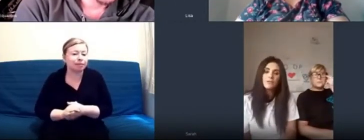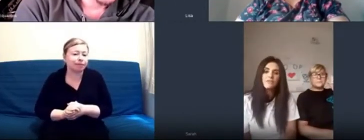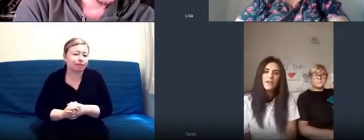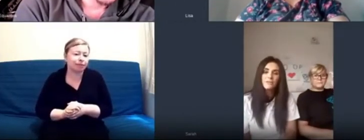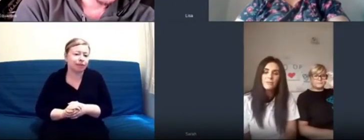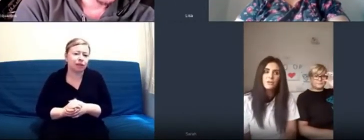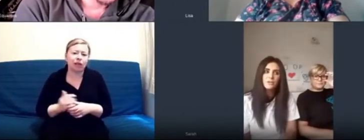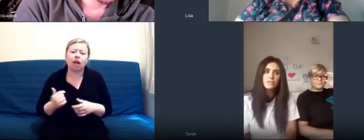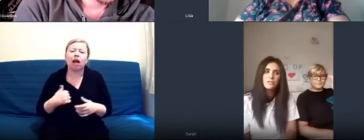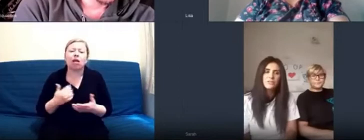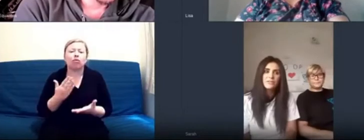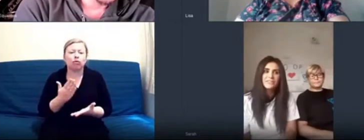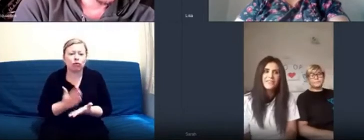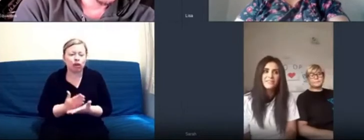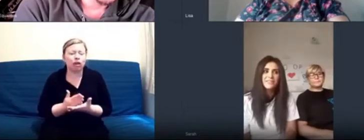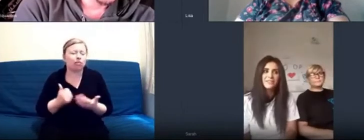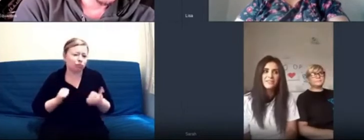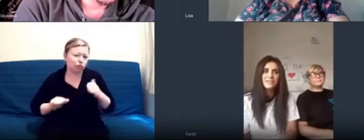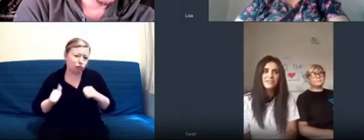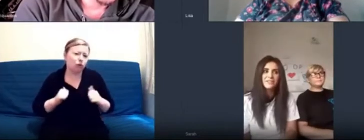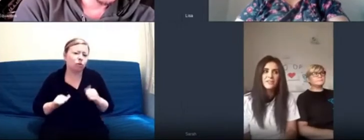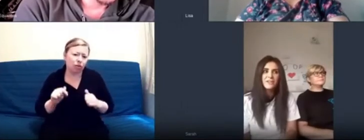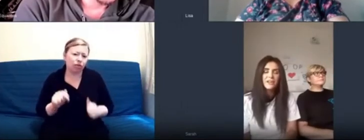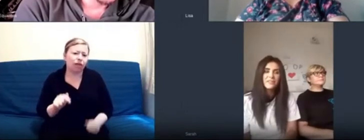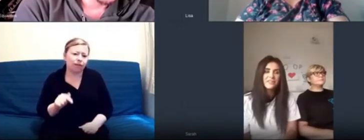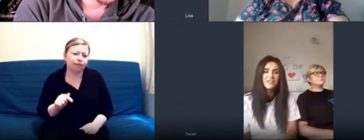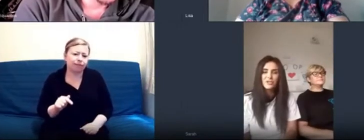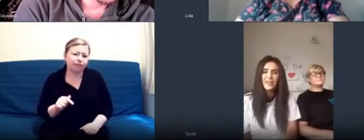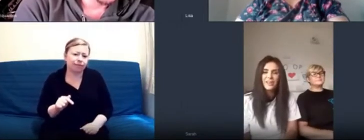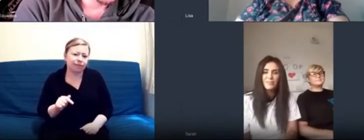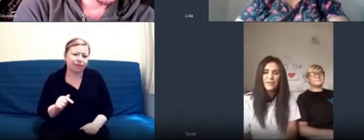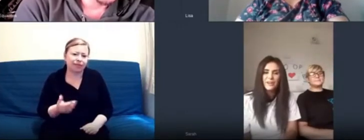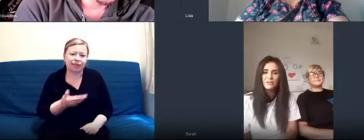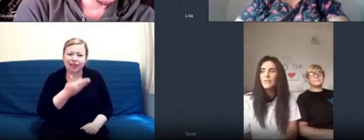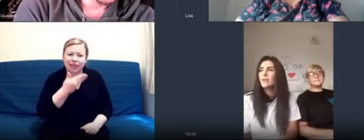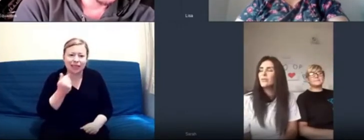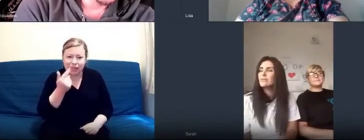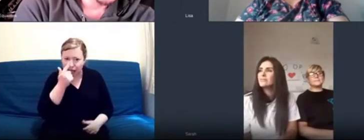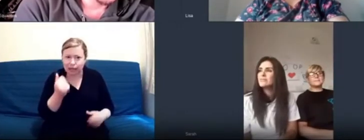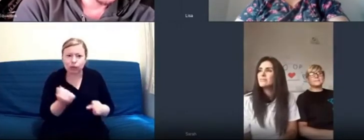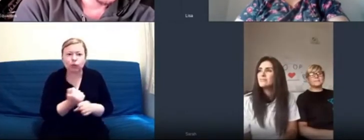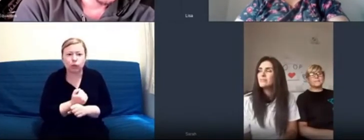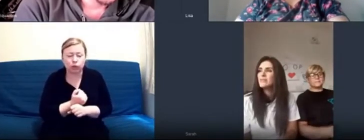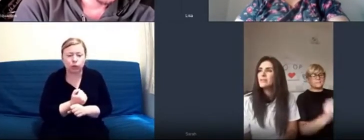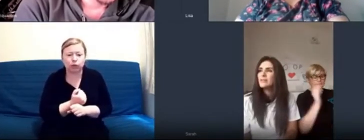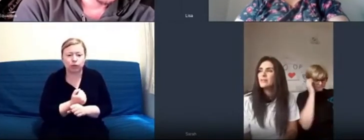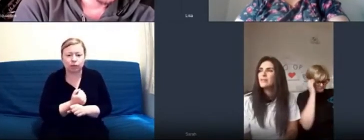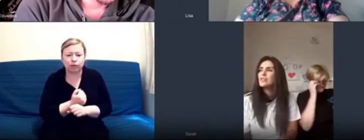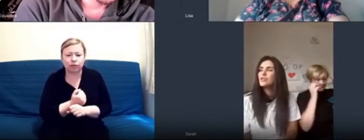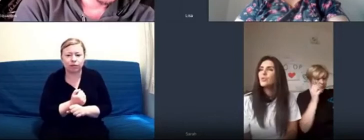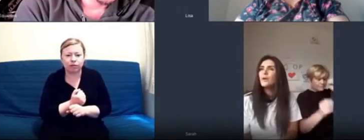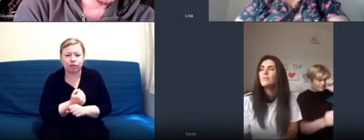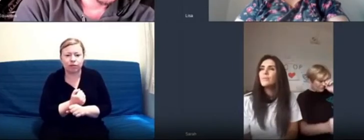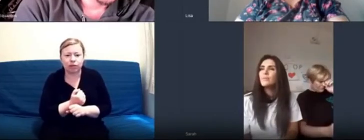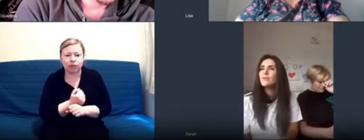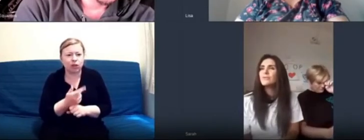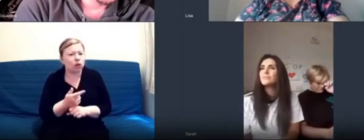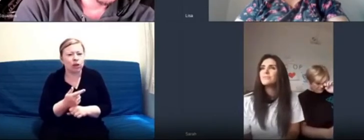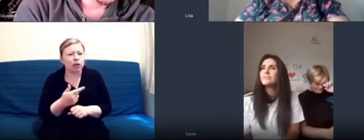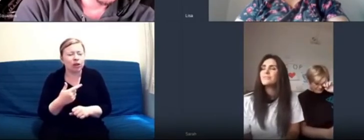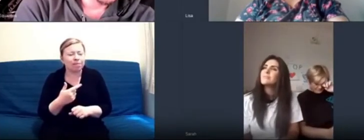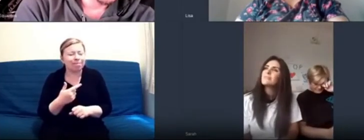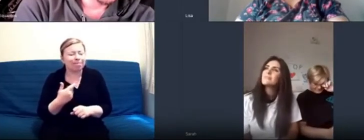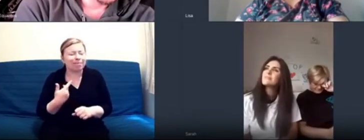And I'm proud of that because it's nice that you can do that in the background without, you don't want